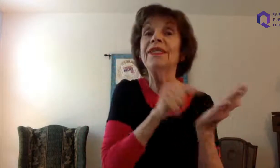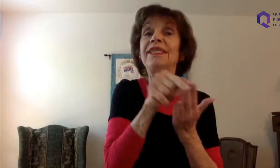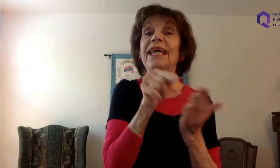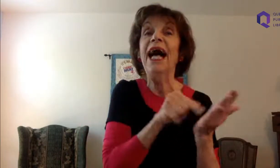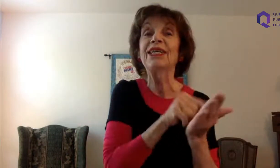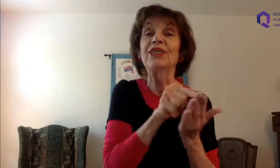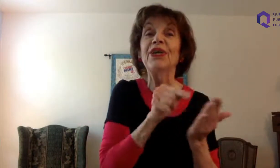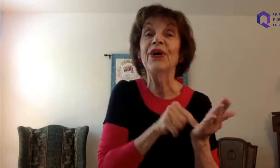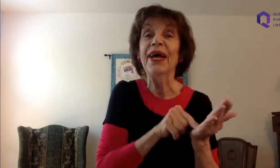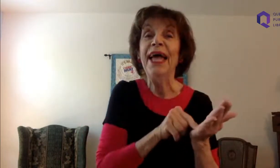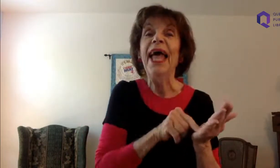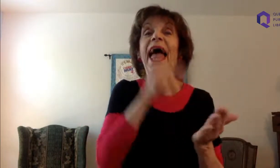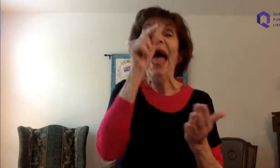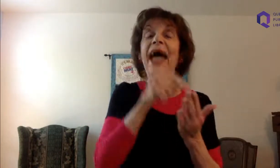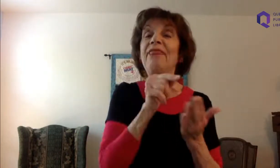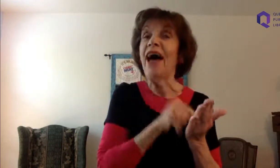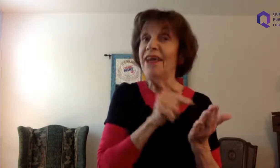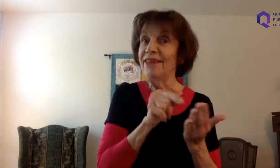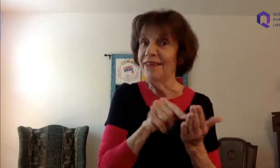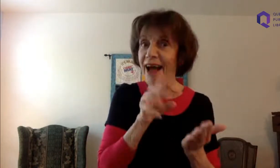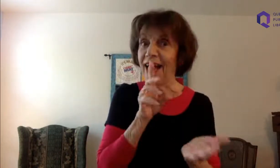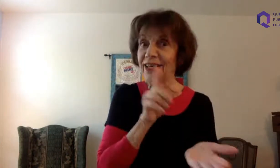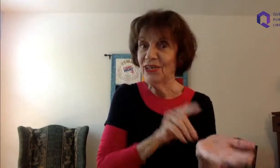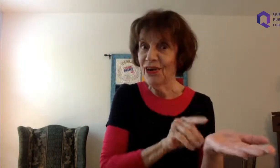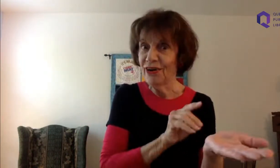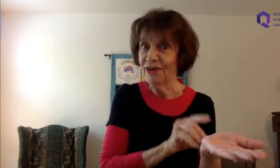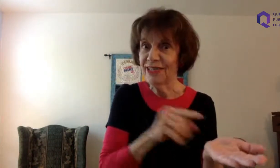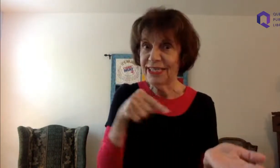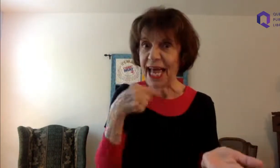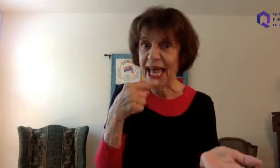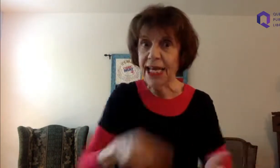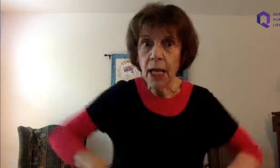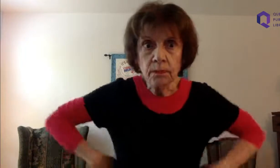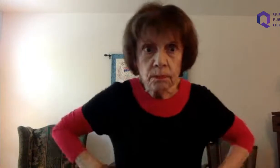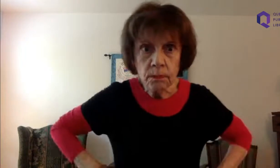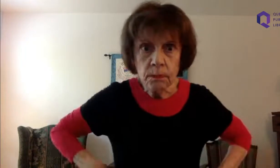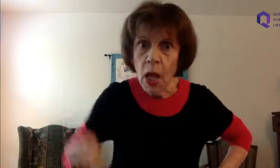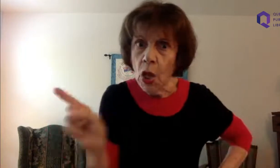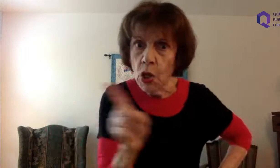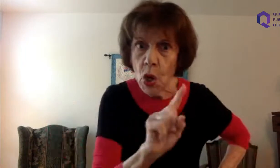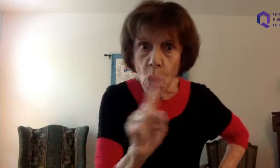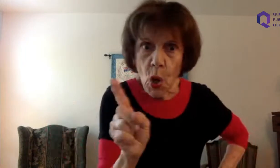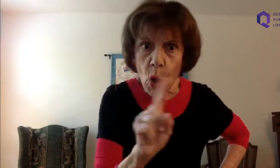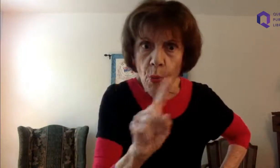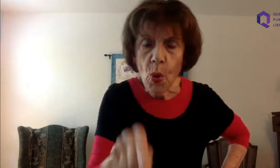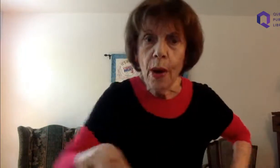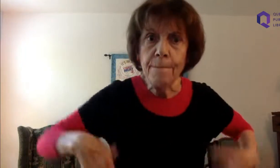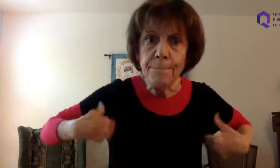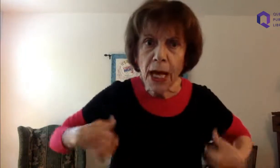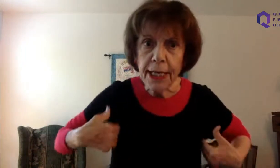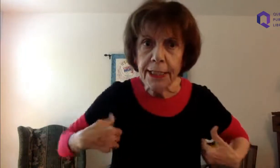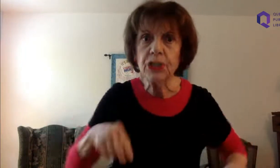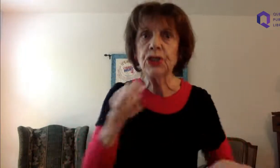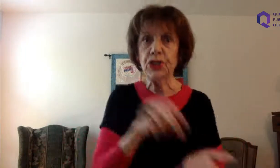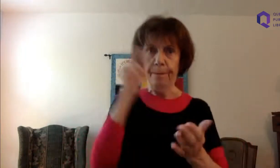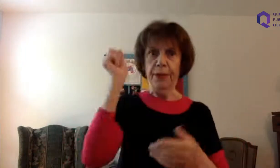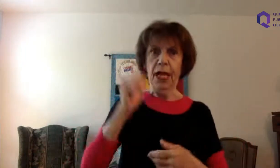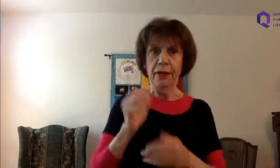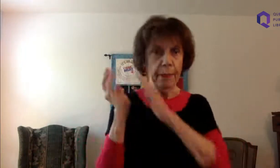called the doctor. And the doctor said, no more monkeys jumping on the